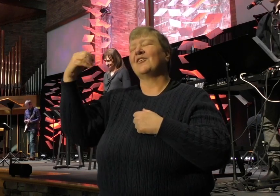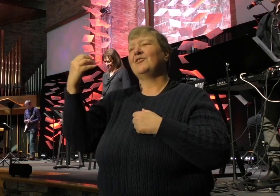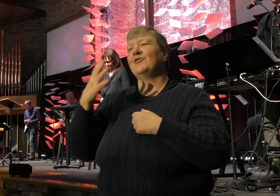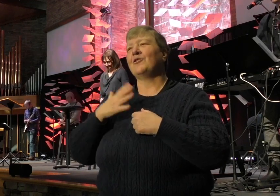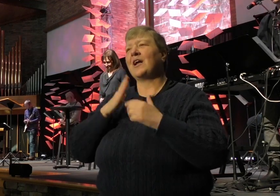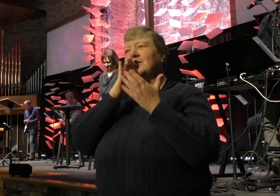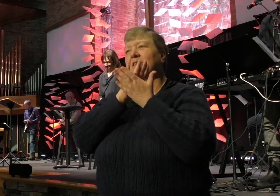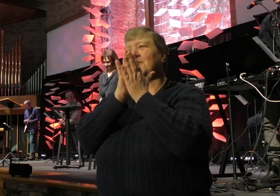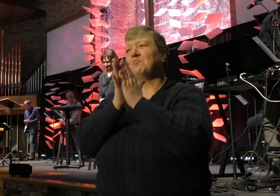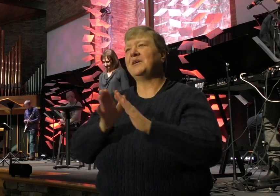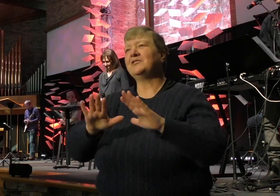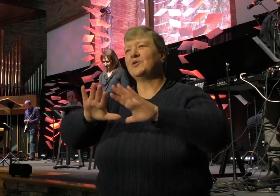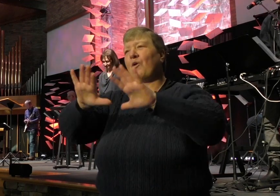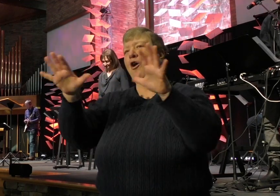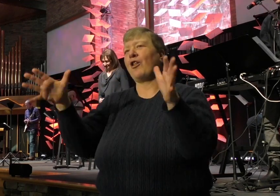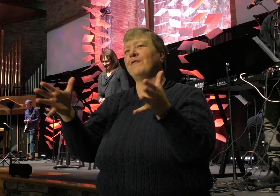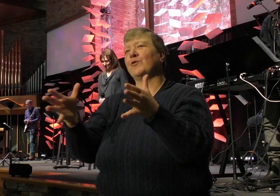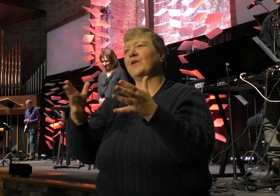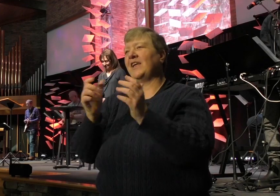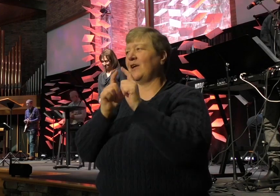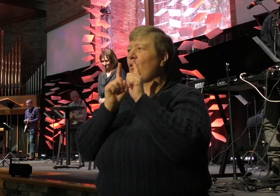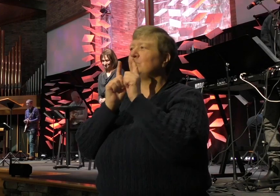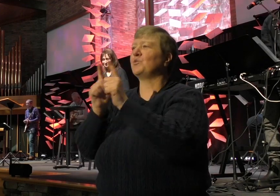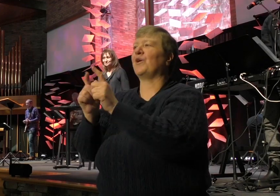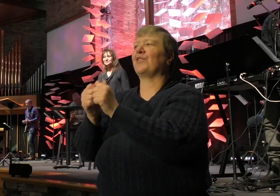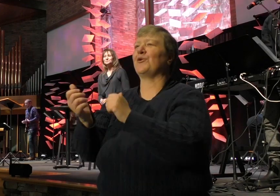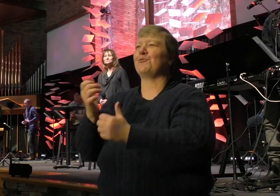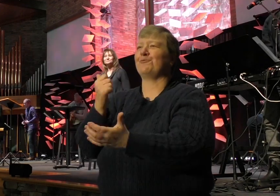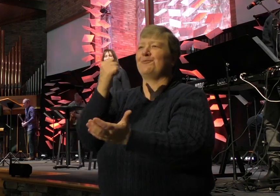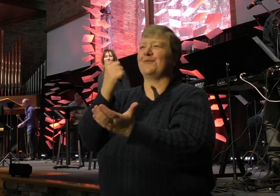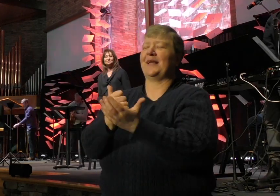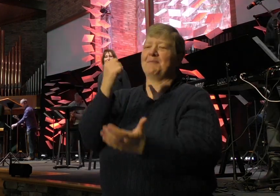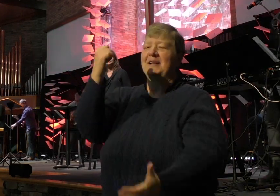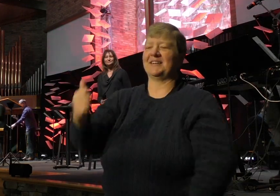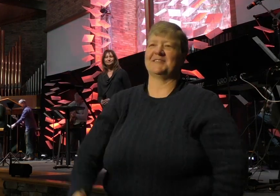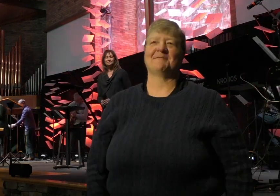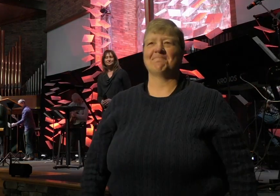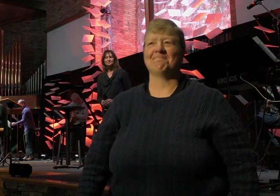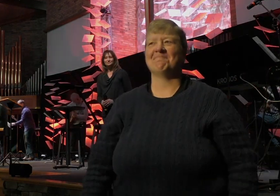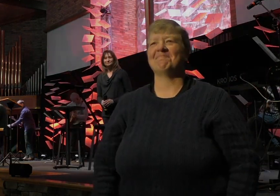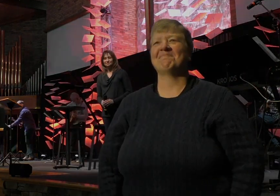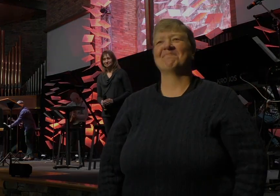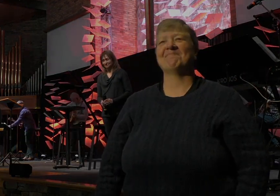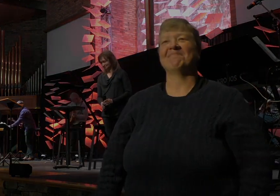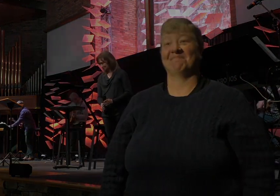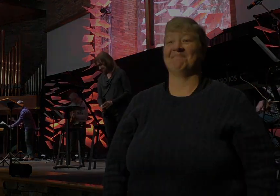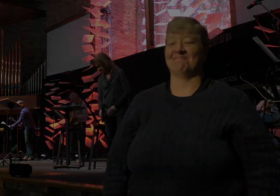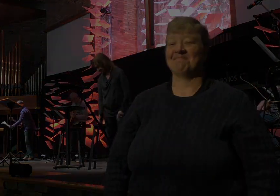With you. Amen.